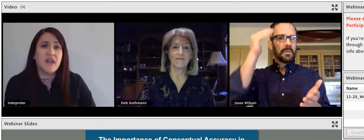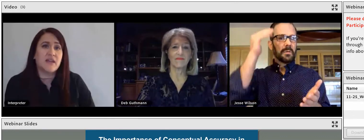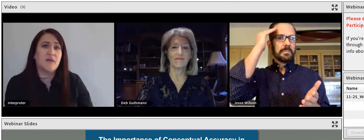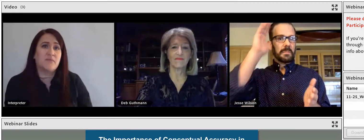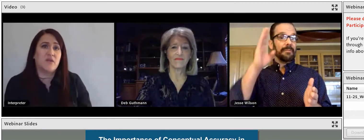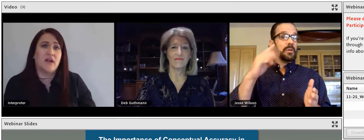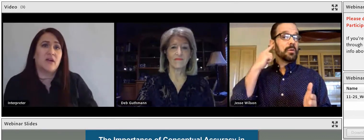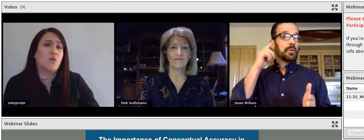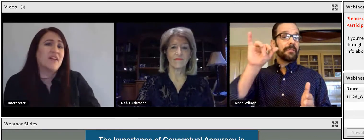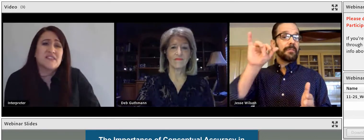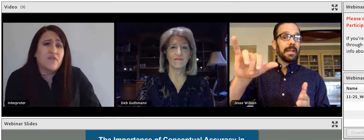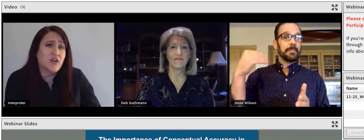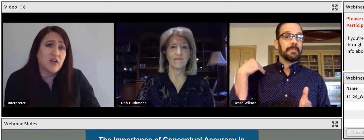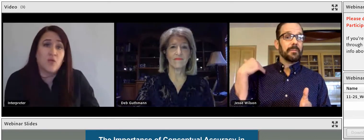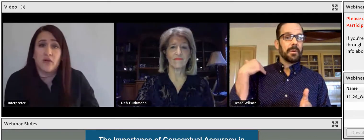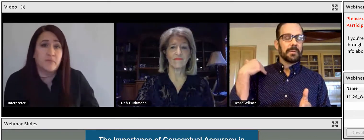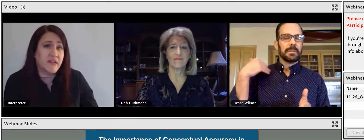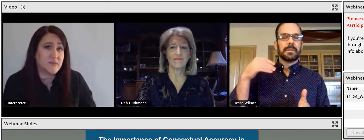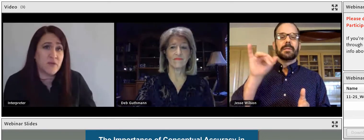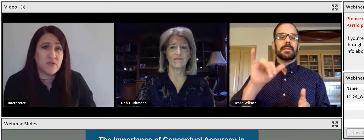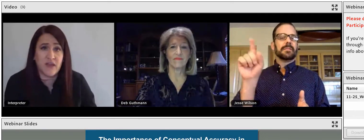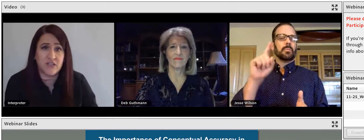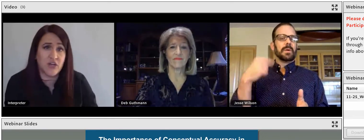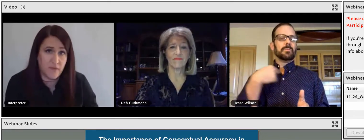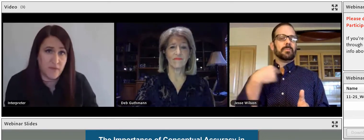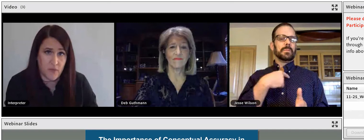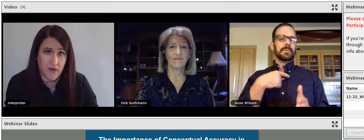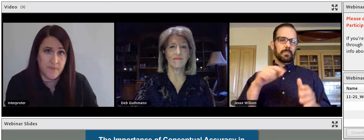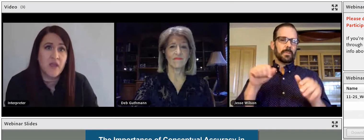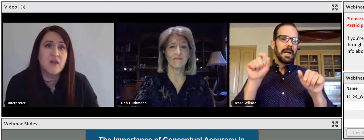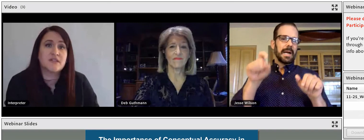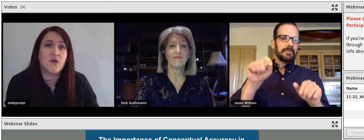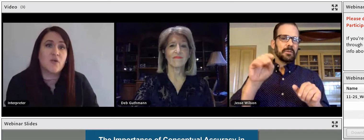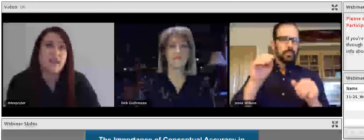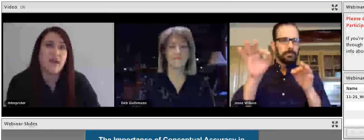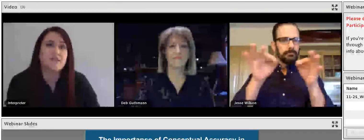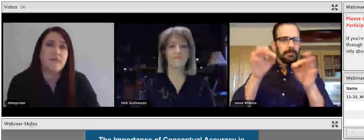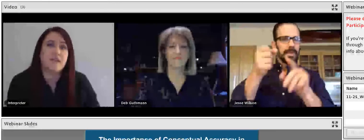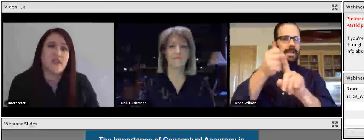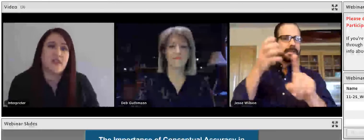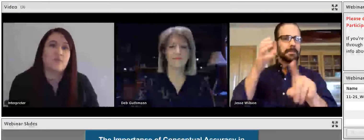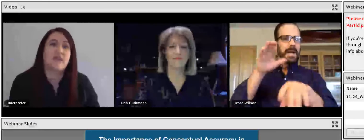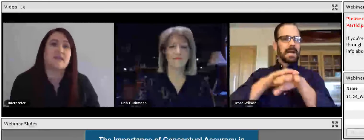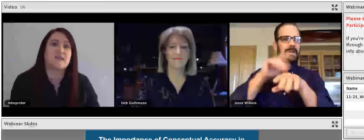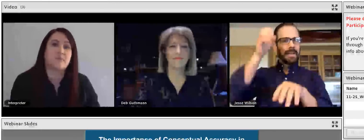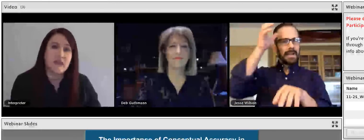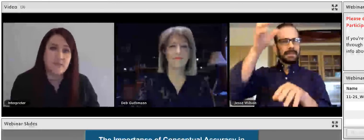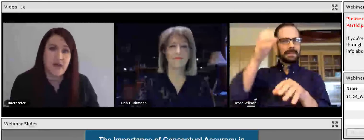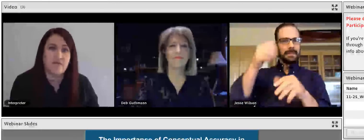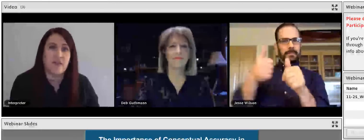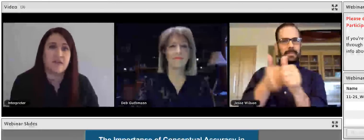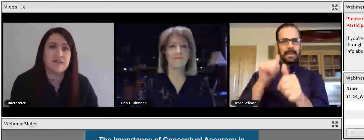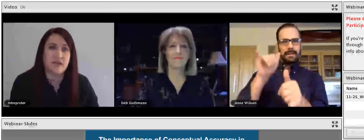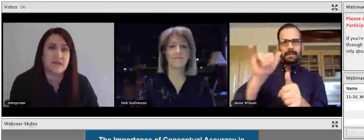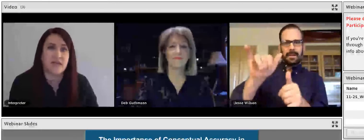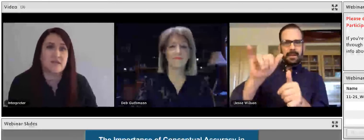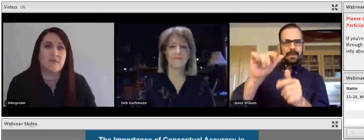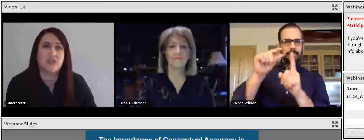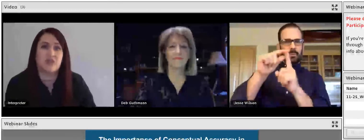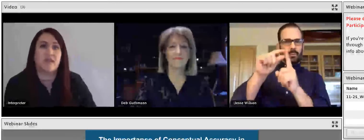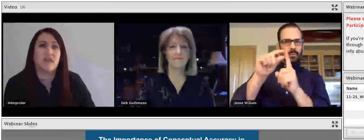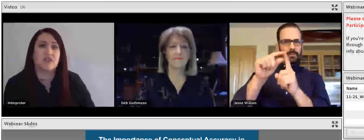A client may not be aware or has never heard or been exposed to that term before. So we have to make sure that we expand upon